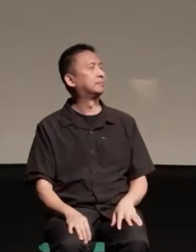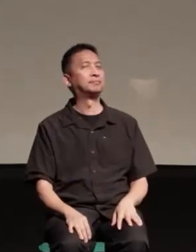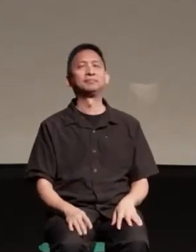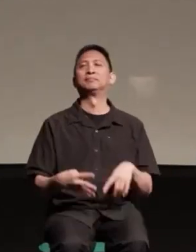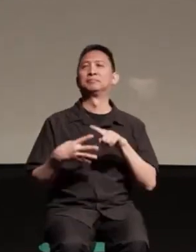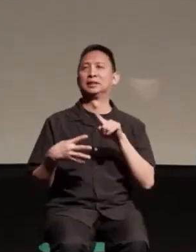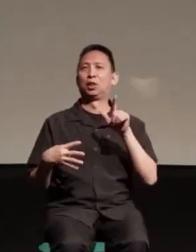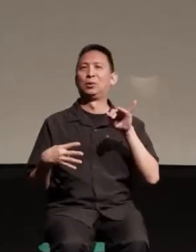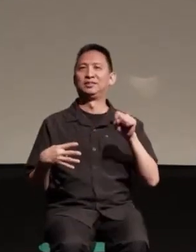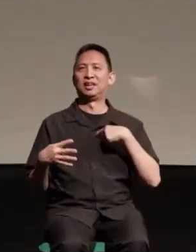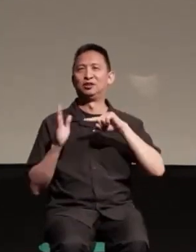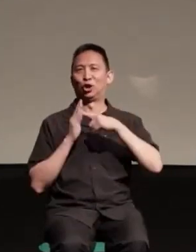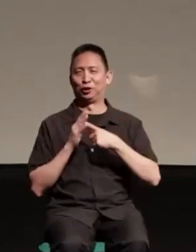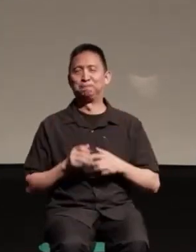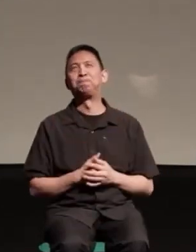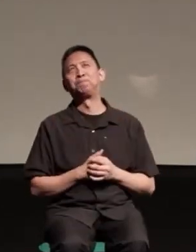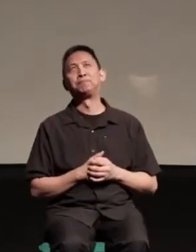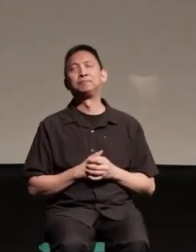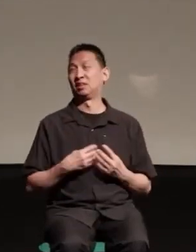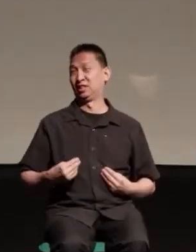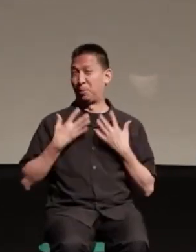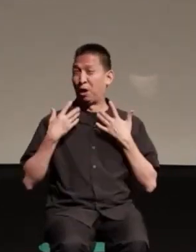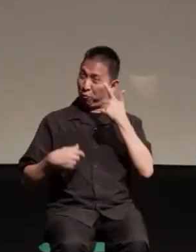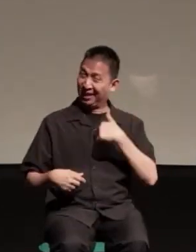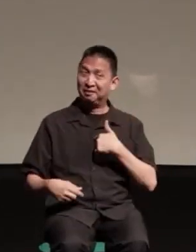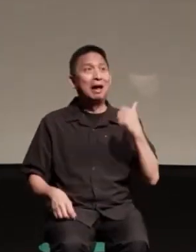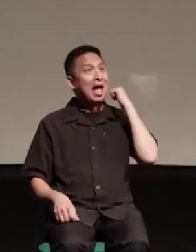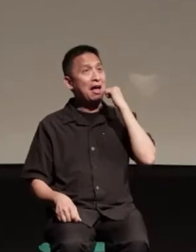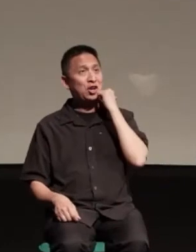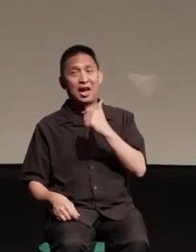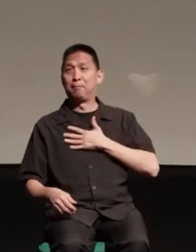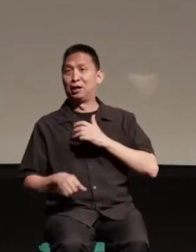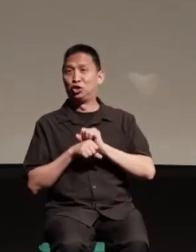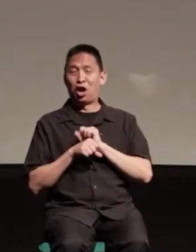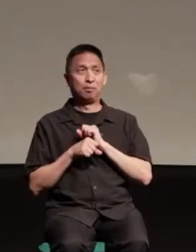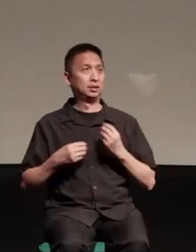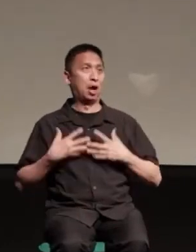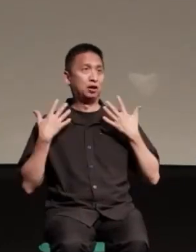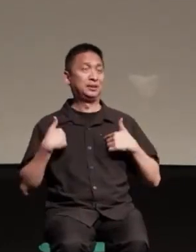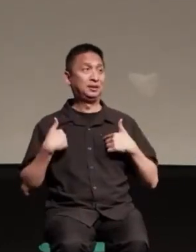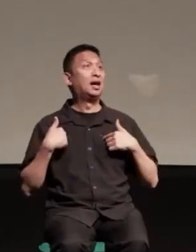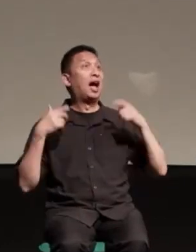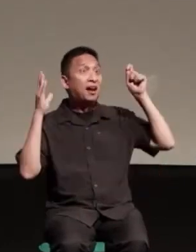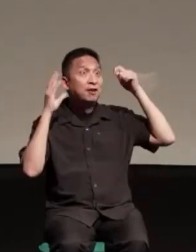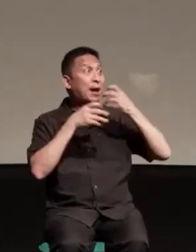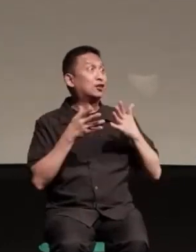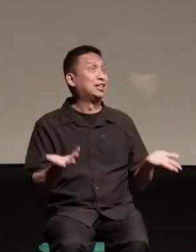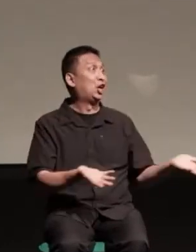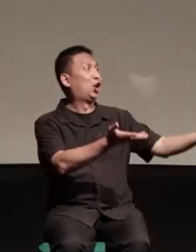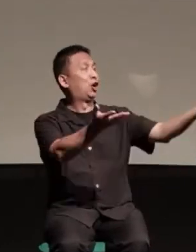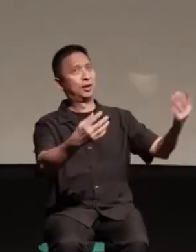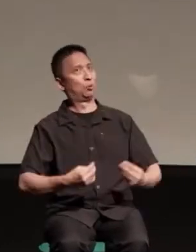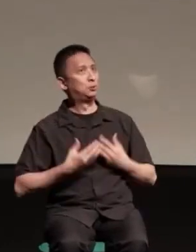I'll start because it's what's inspired me. I think every day I've had this job, and it's all of the filmmakers here and that I deal with.